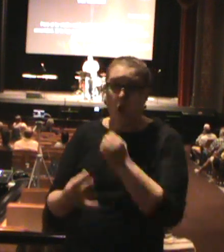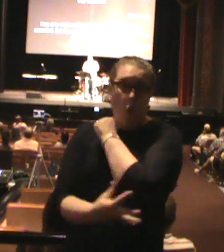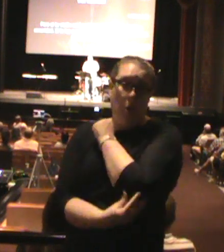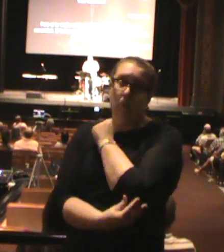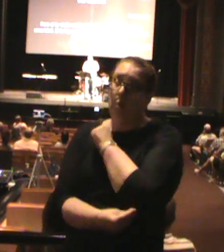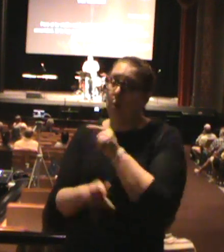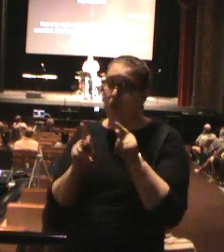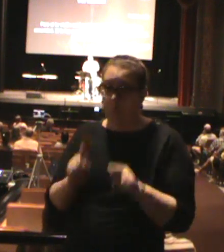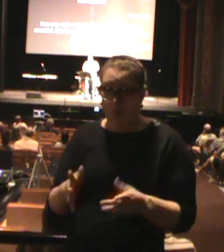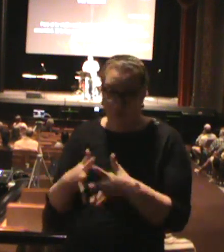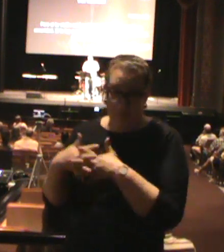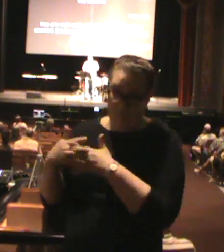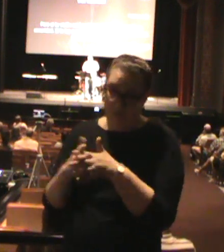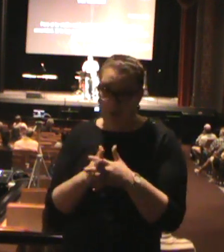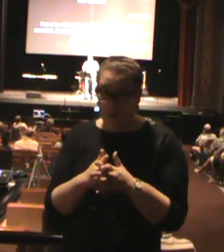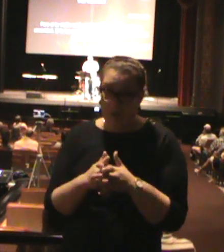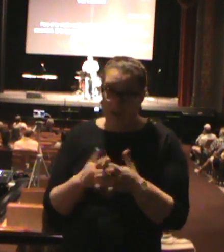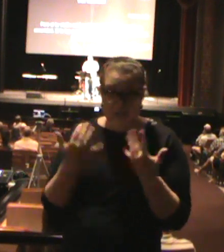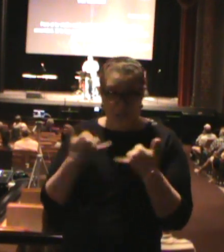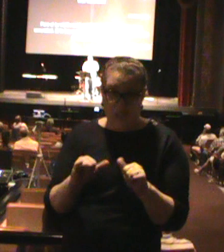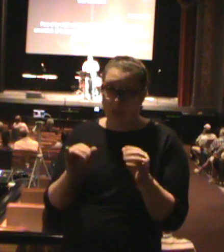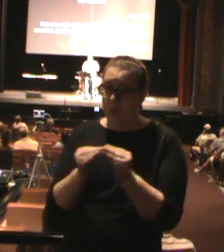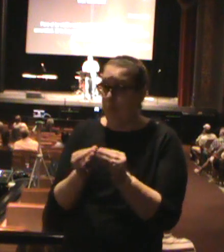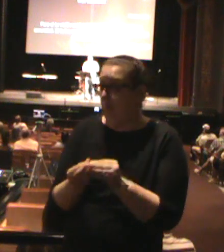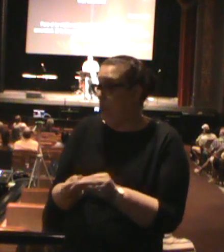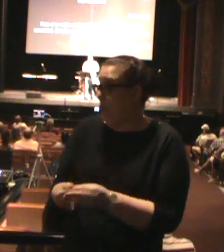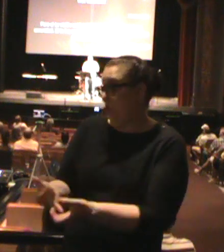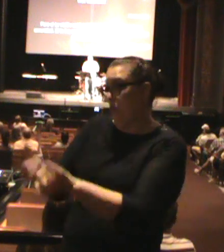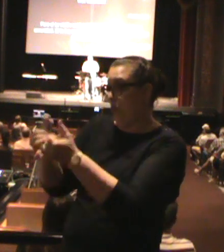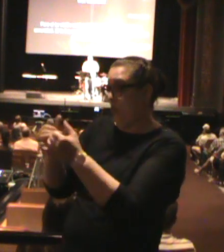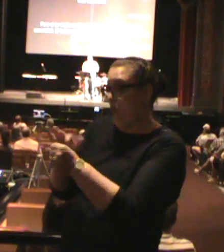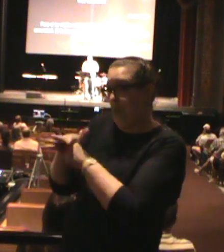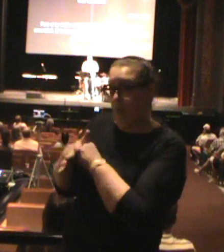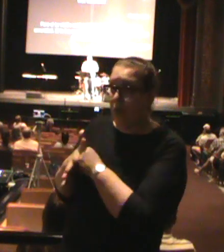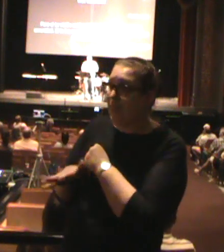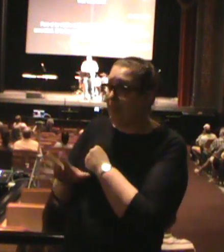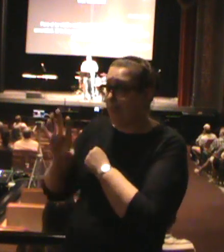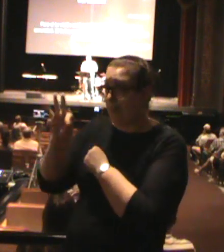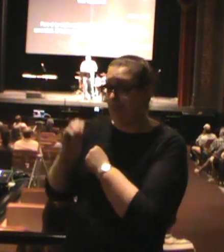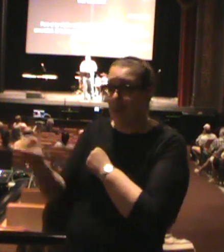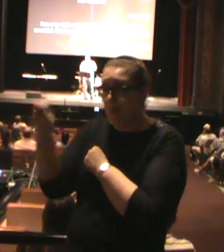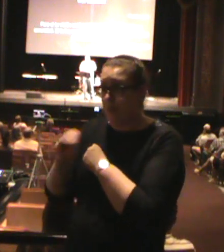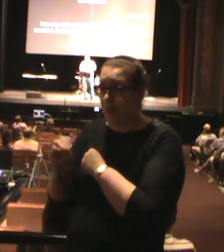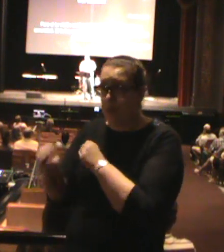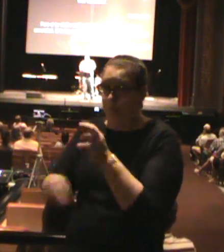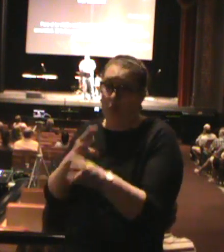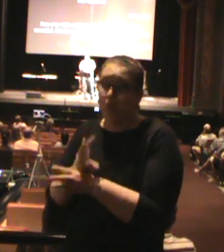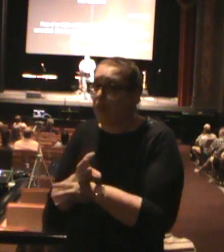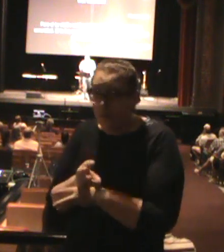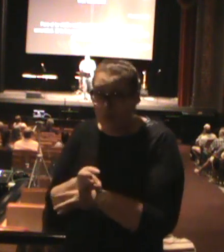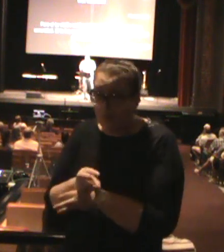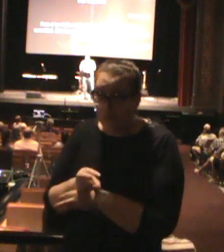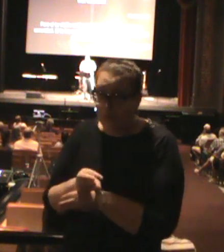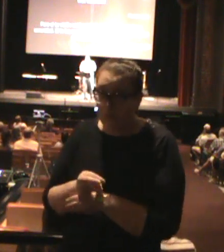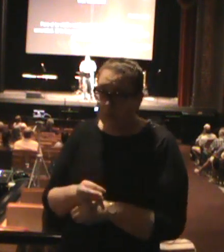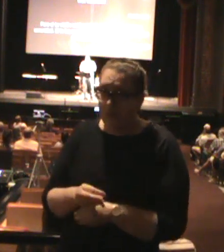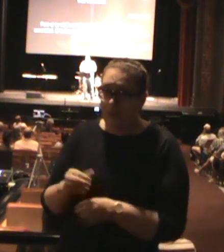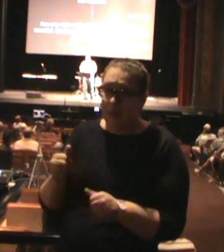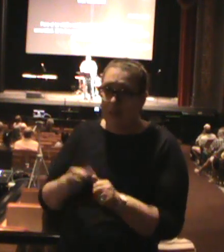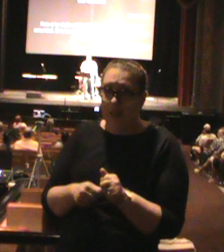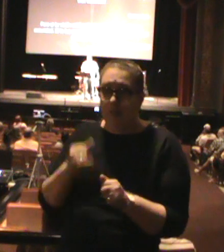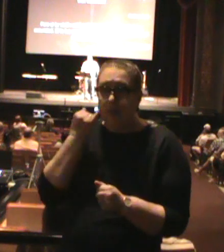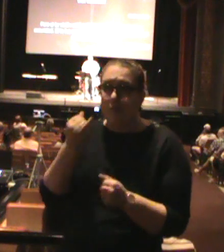person in America, is still richer than 90% of the world. So even if you feel like you're